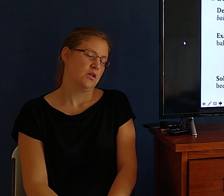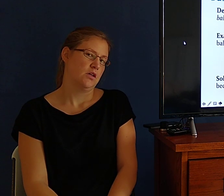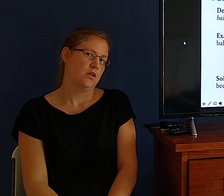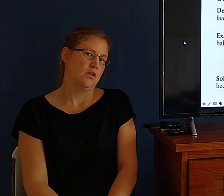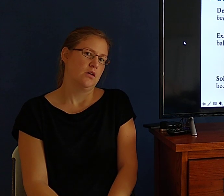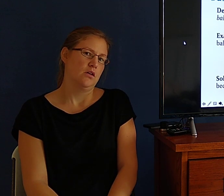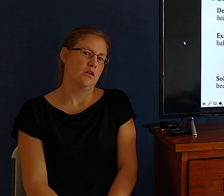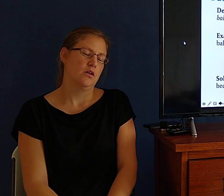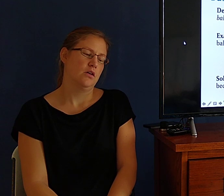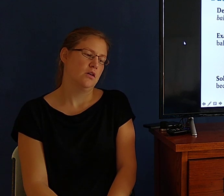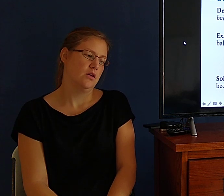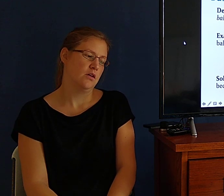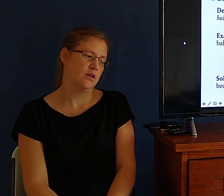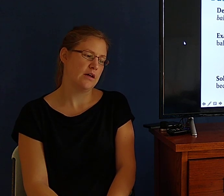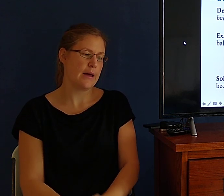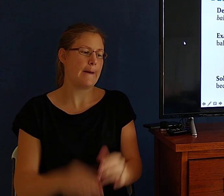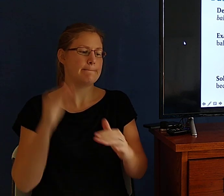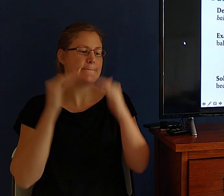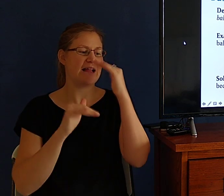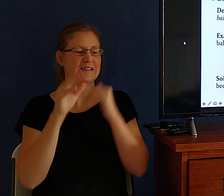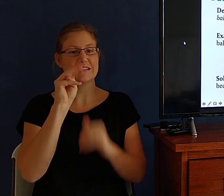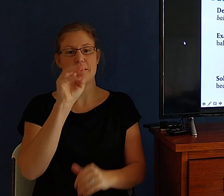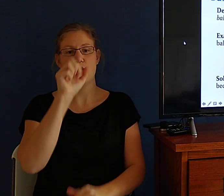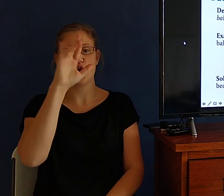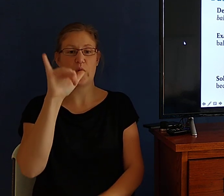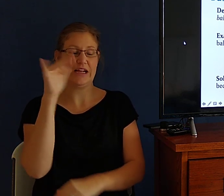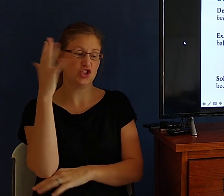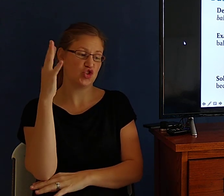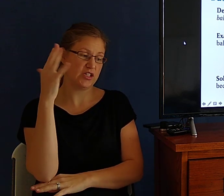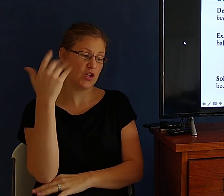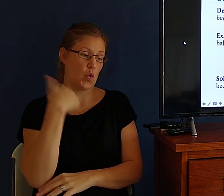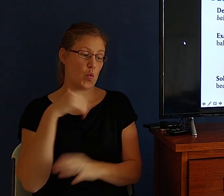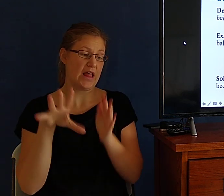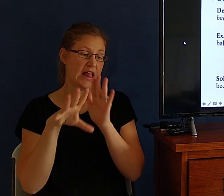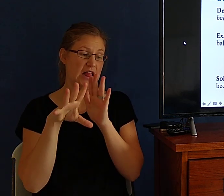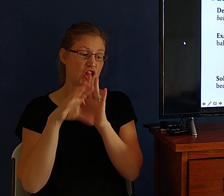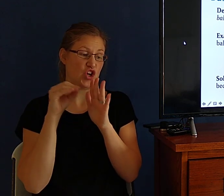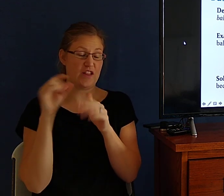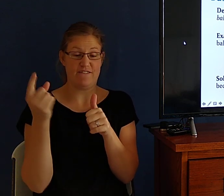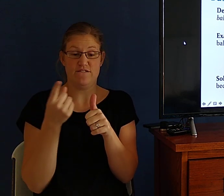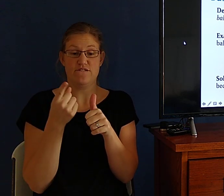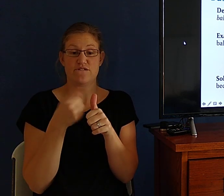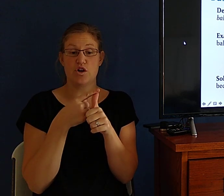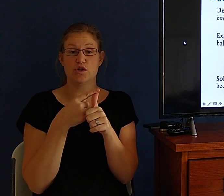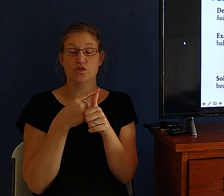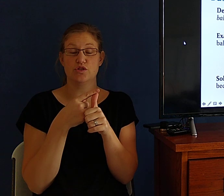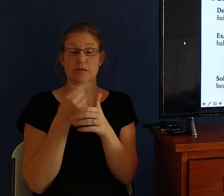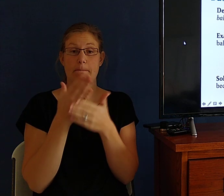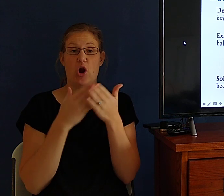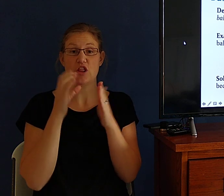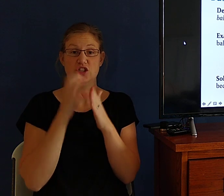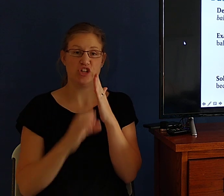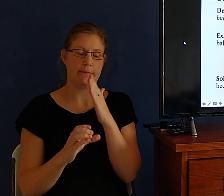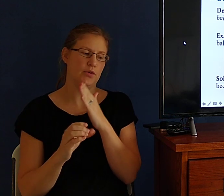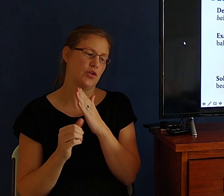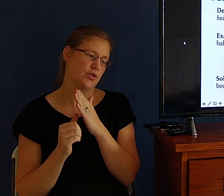Balanced and array trees. We have learned in the first 2 sections of this chapter